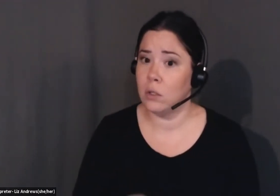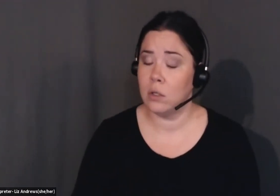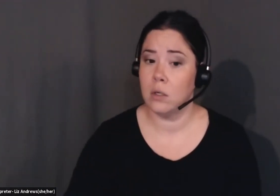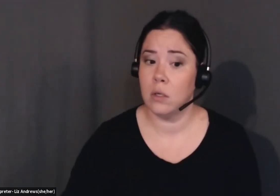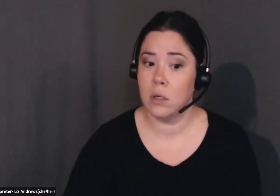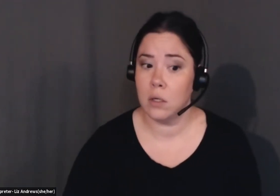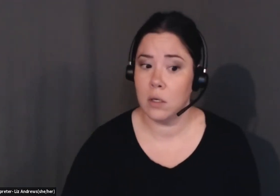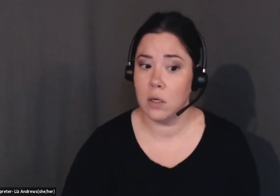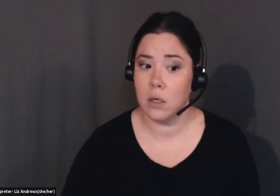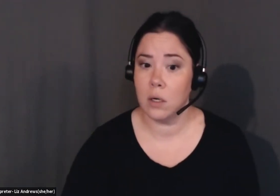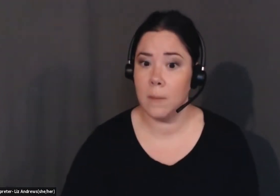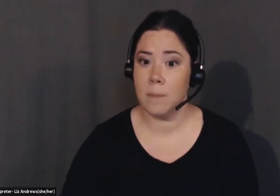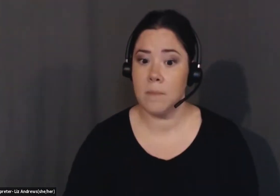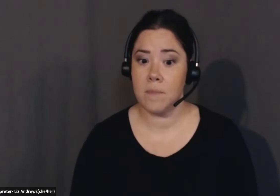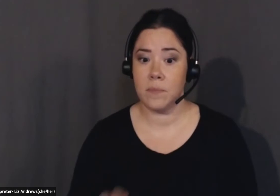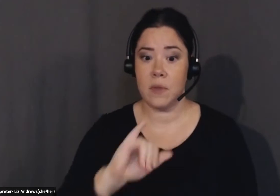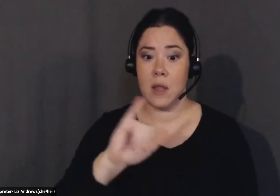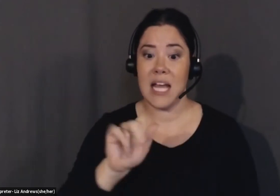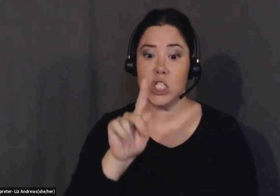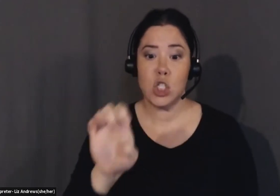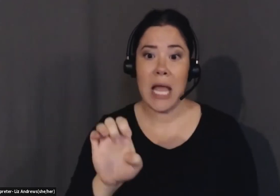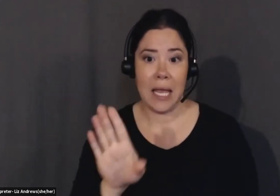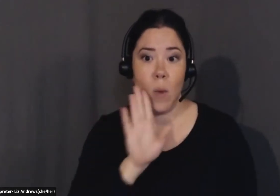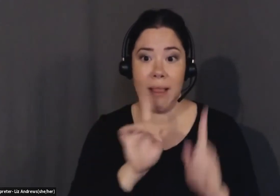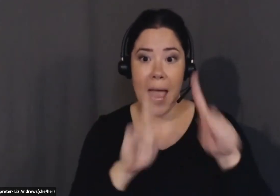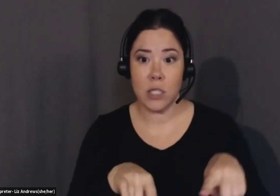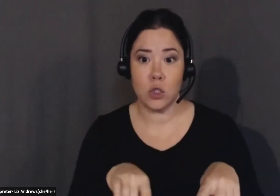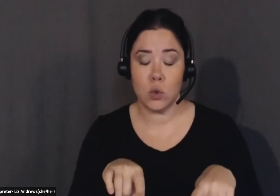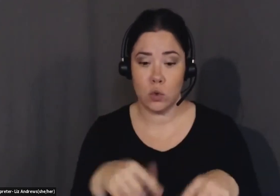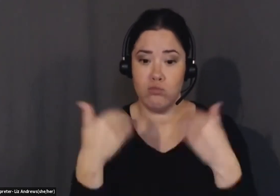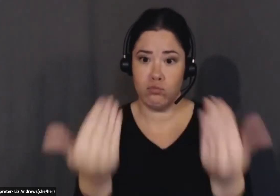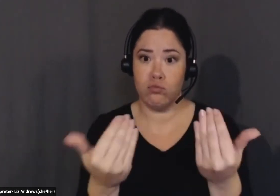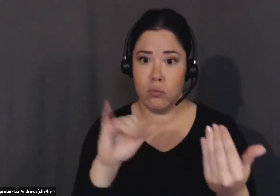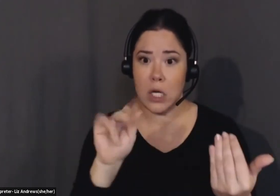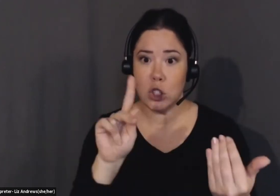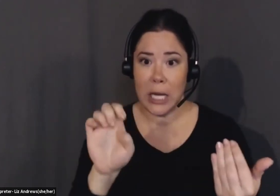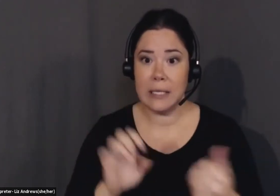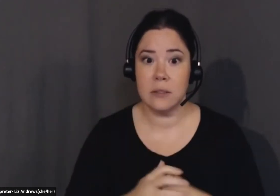I'm going to allow Jake to talk to answer his question. Go ahead, Jake.